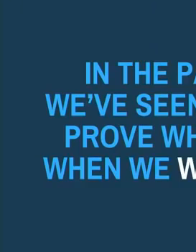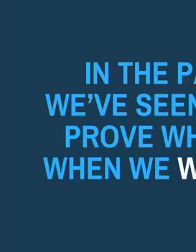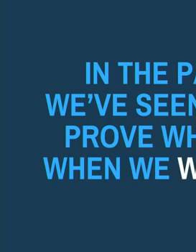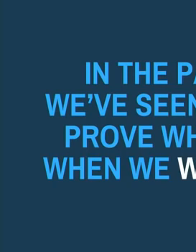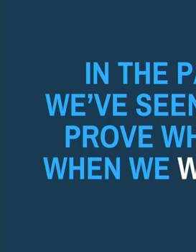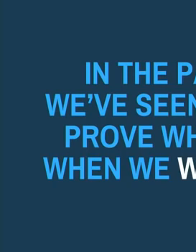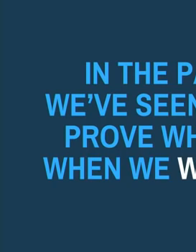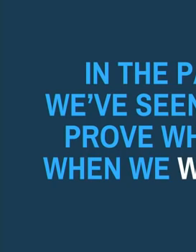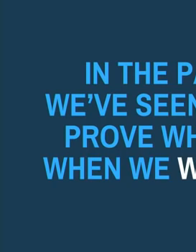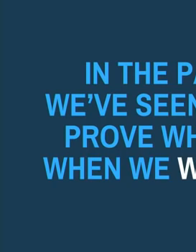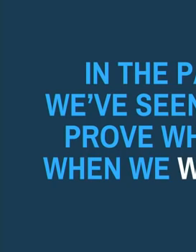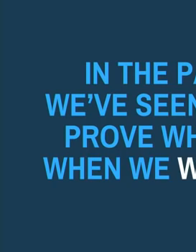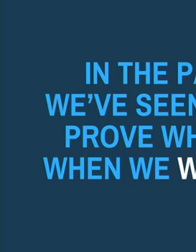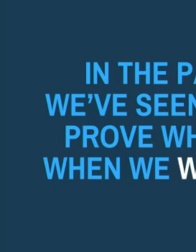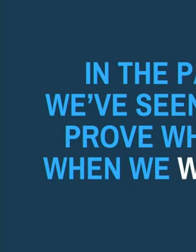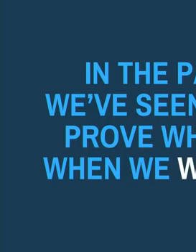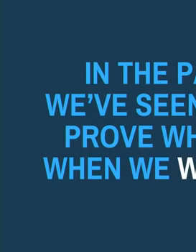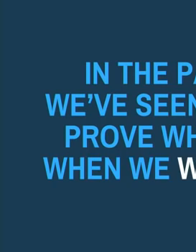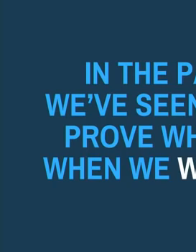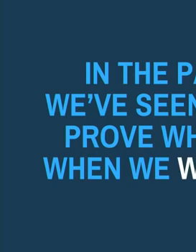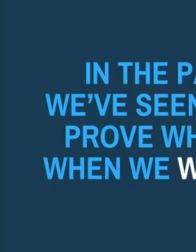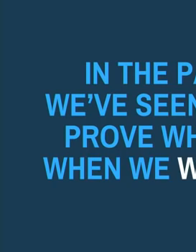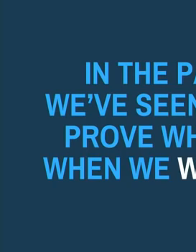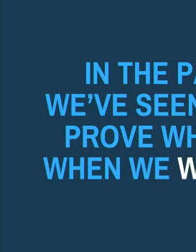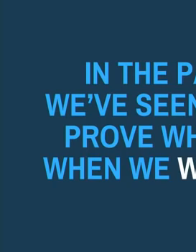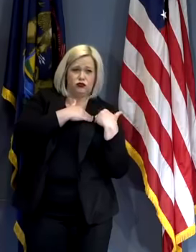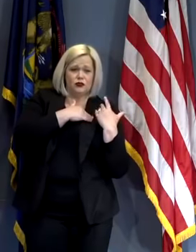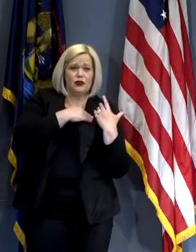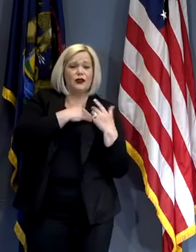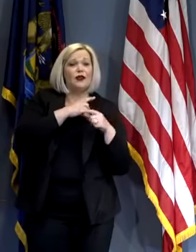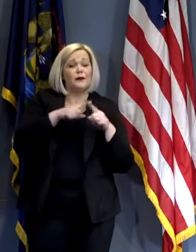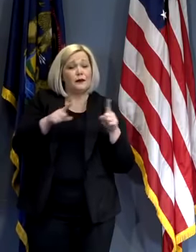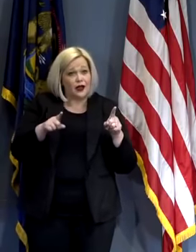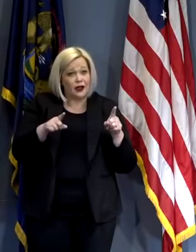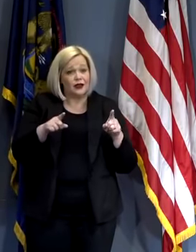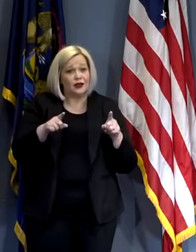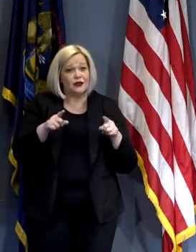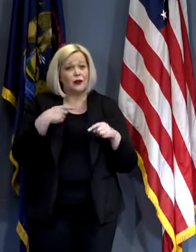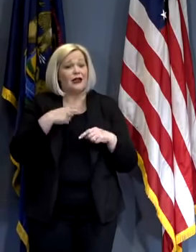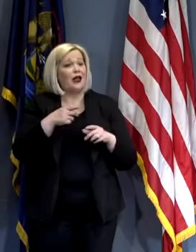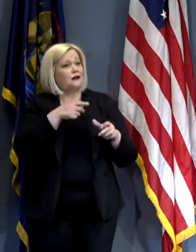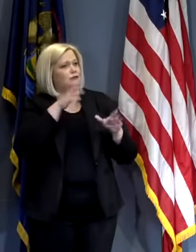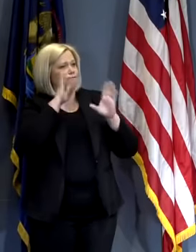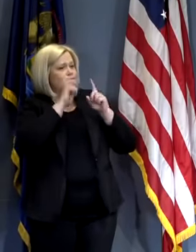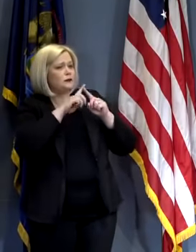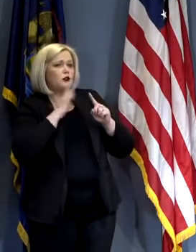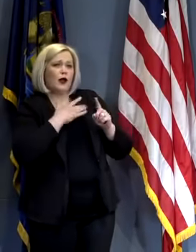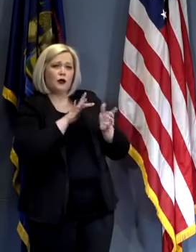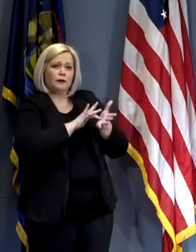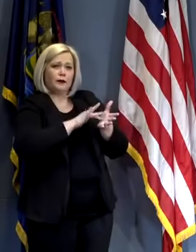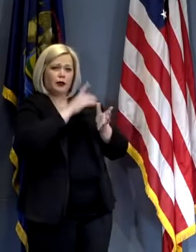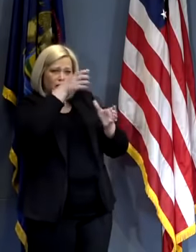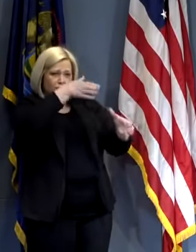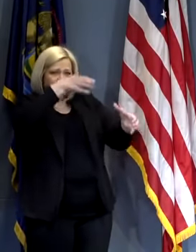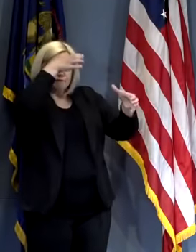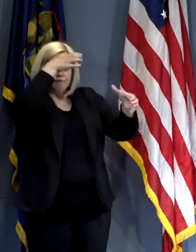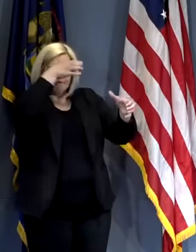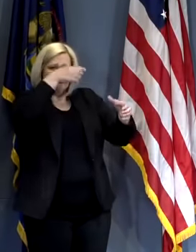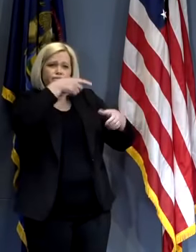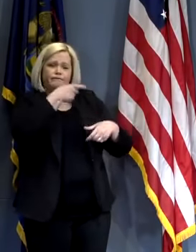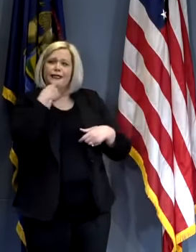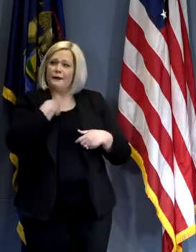I make each of them, but I'm absolutely confident in our medical minds that these are the